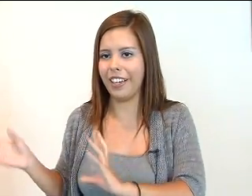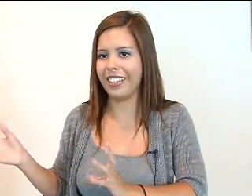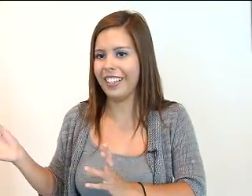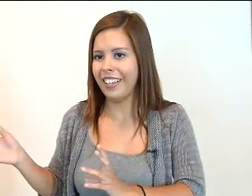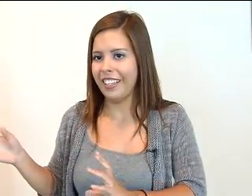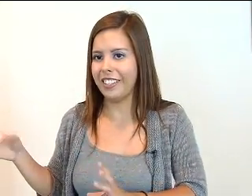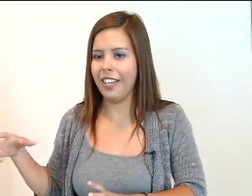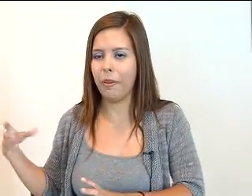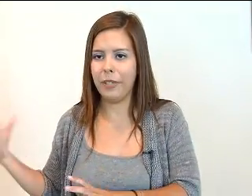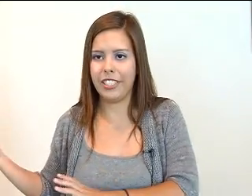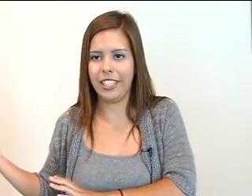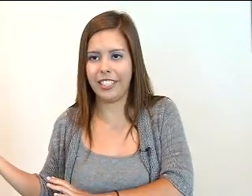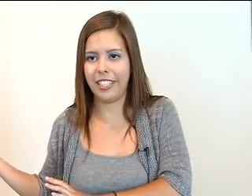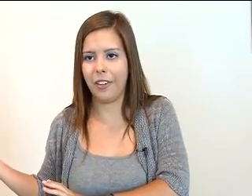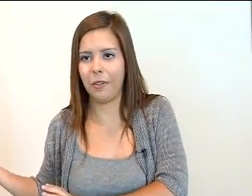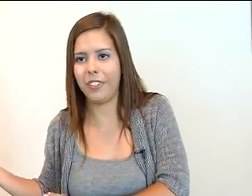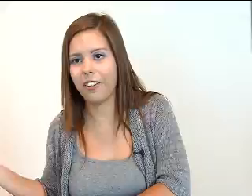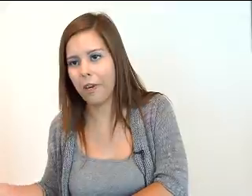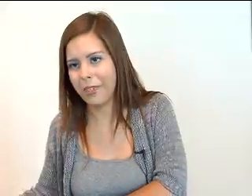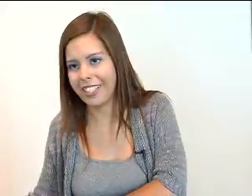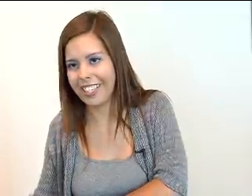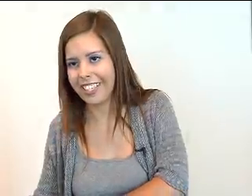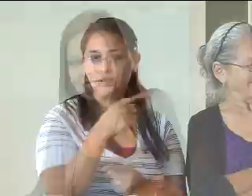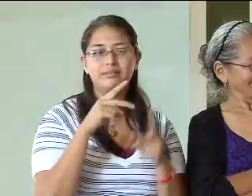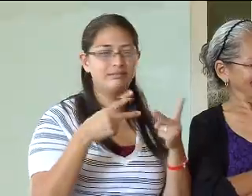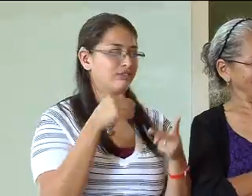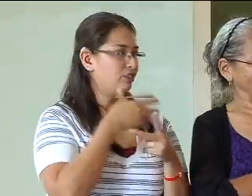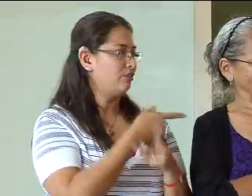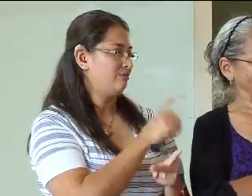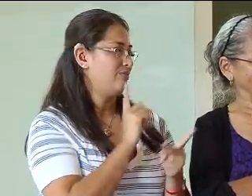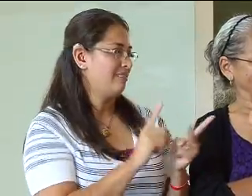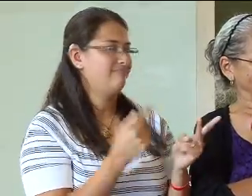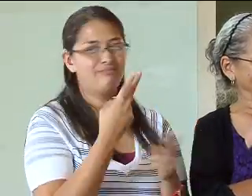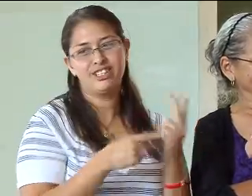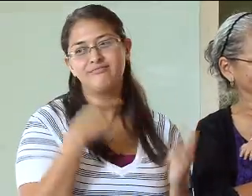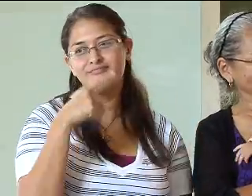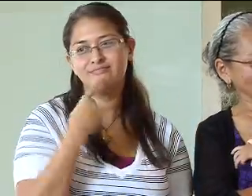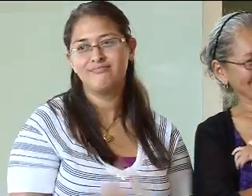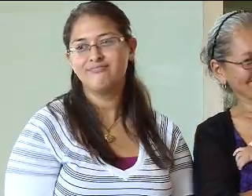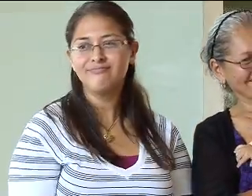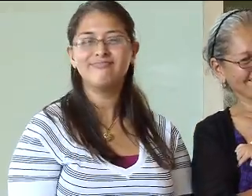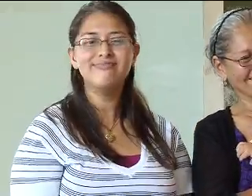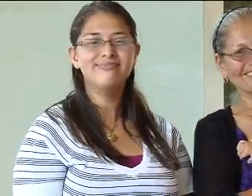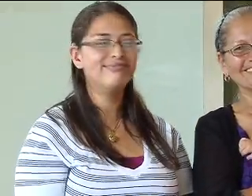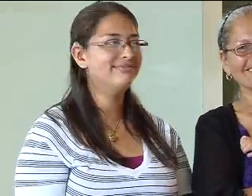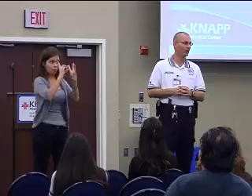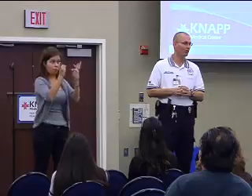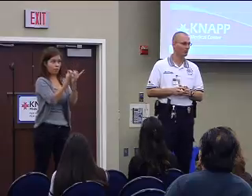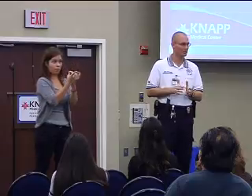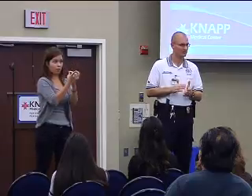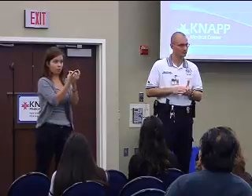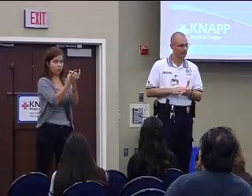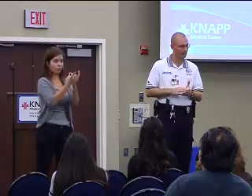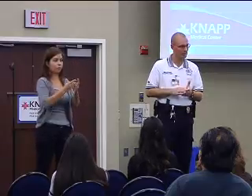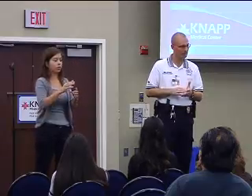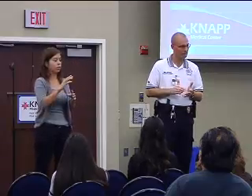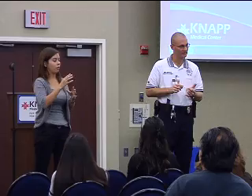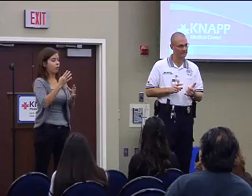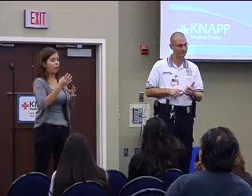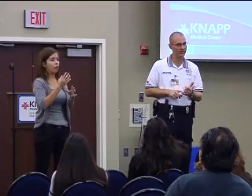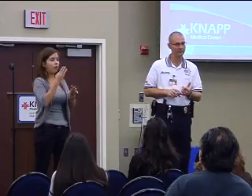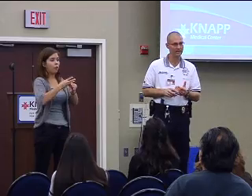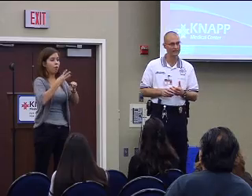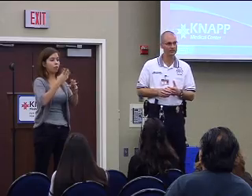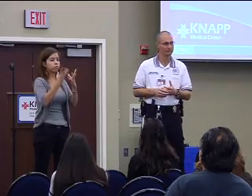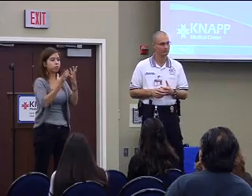help a judge in court proceedings. As for Ana, she hopes there will soon be more people like Joanne eager to